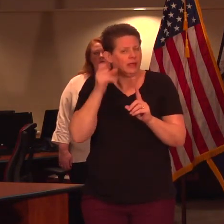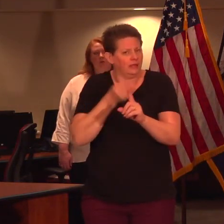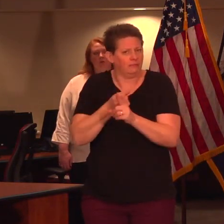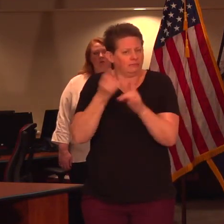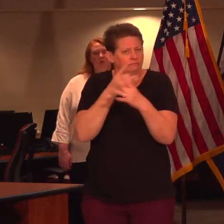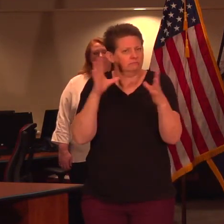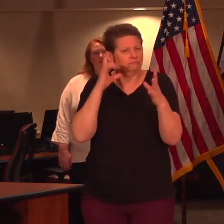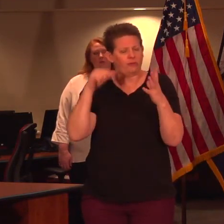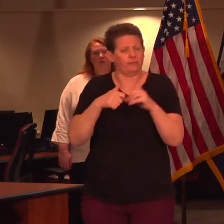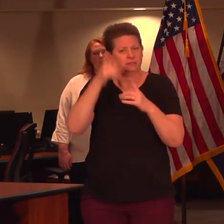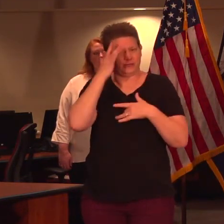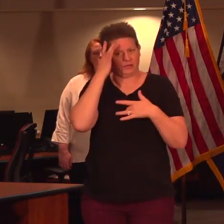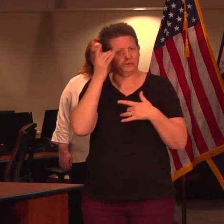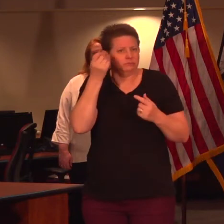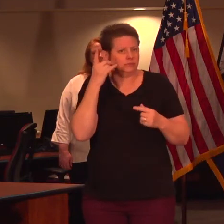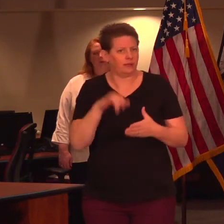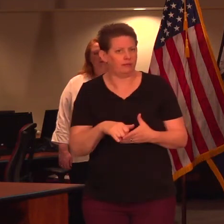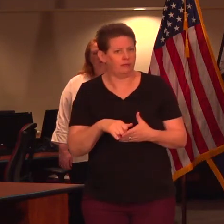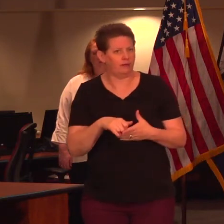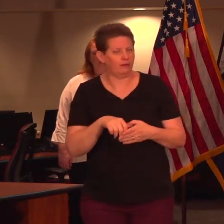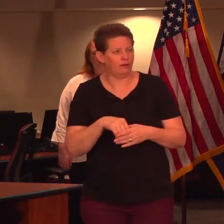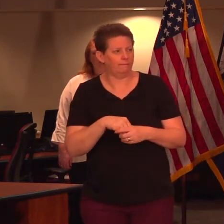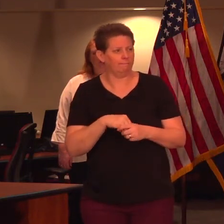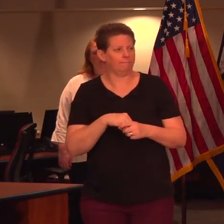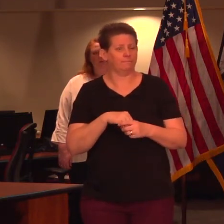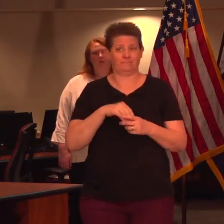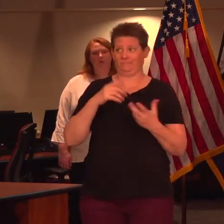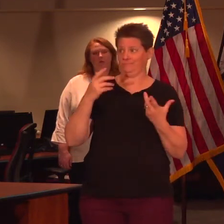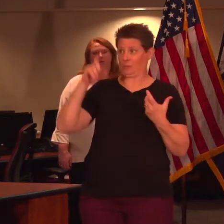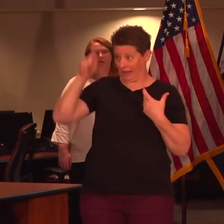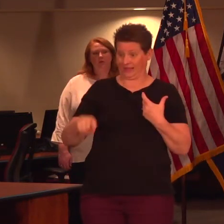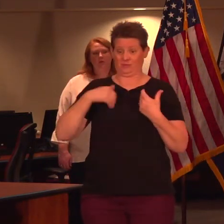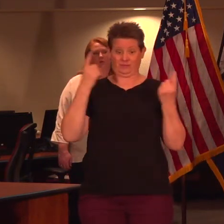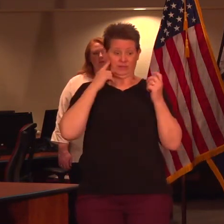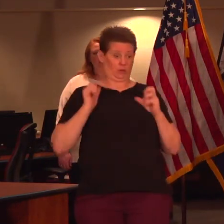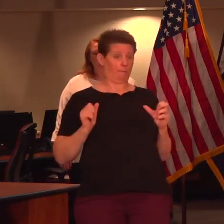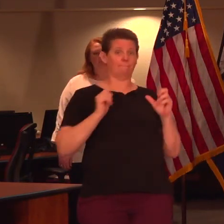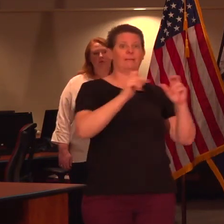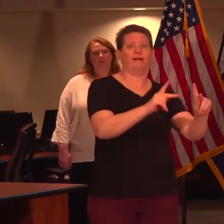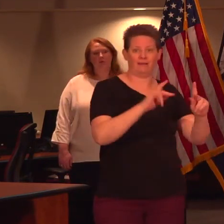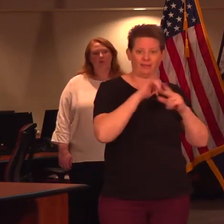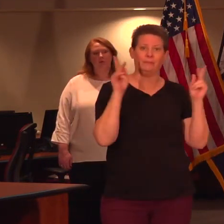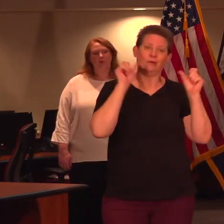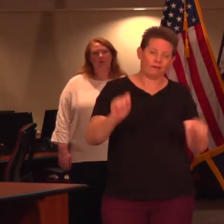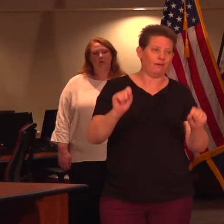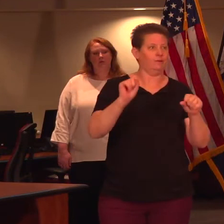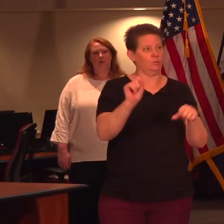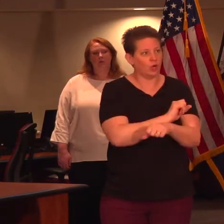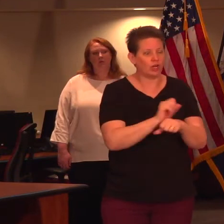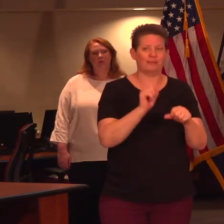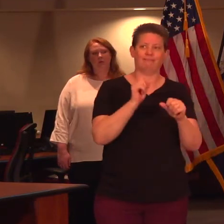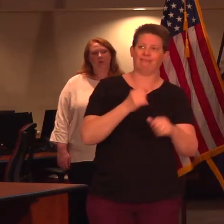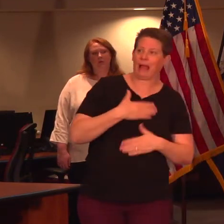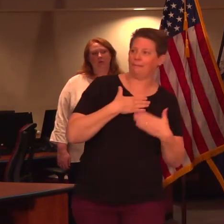I mean, we have to have a state to go back to where people can freely and happily work